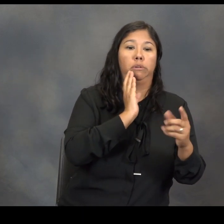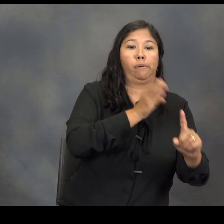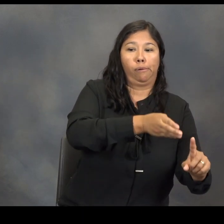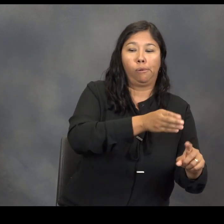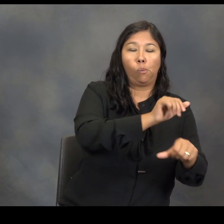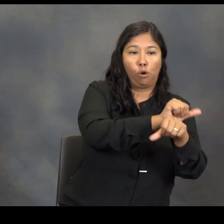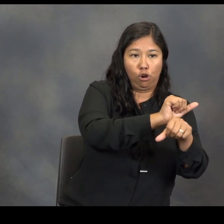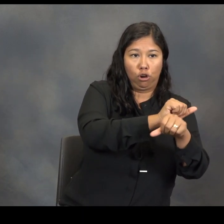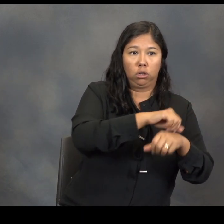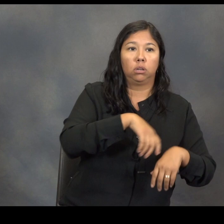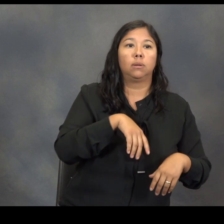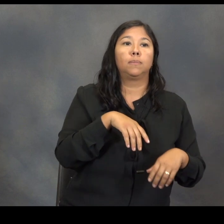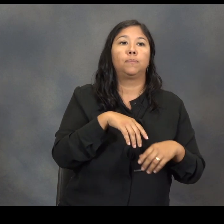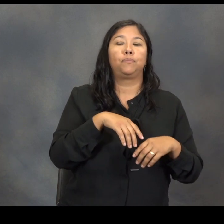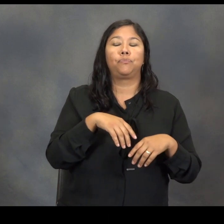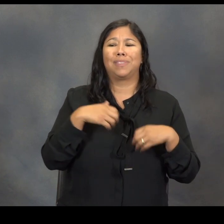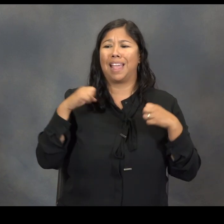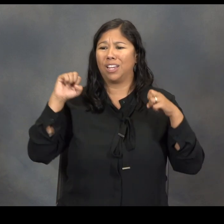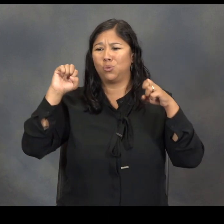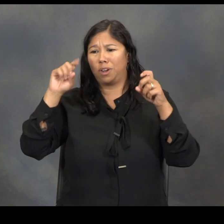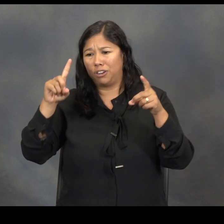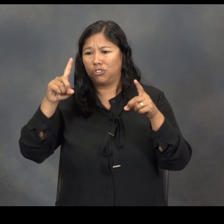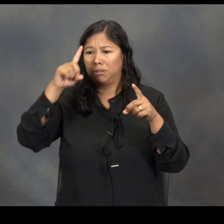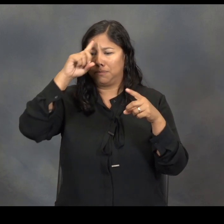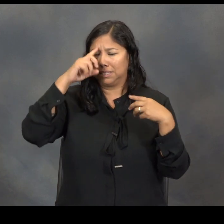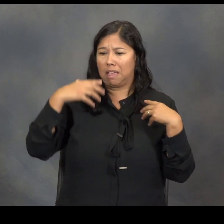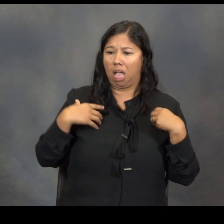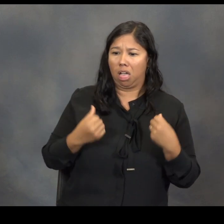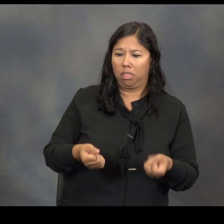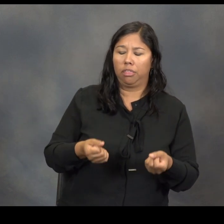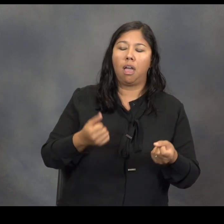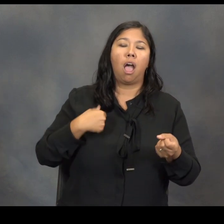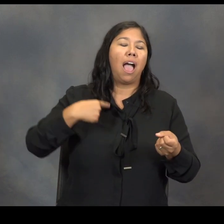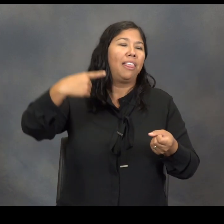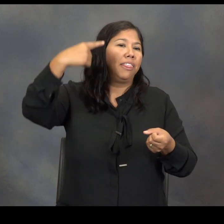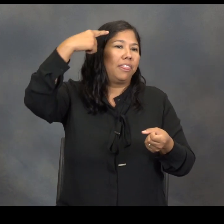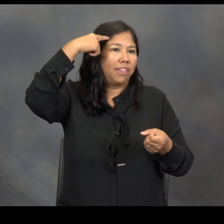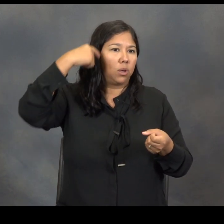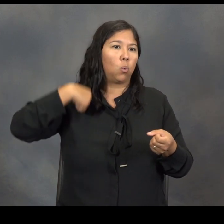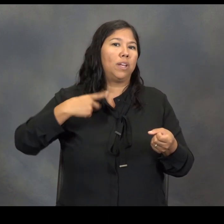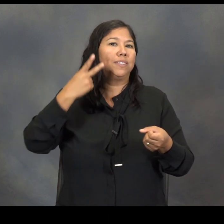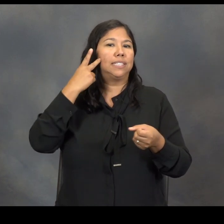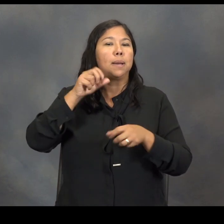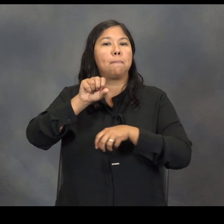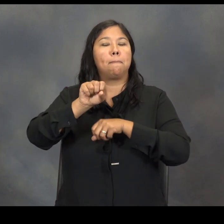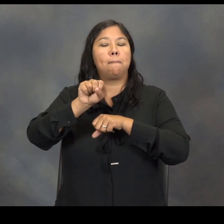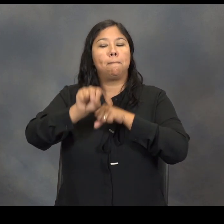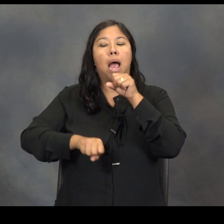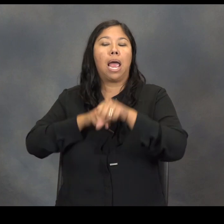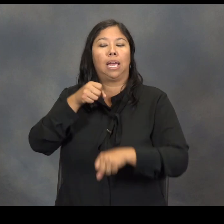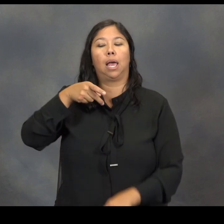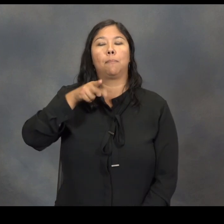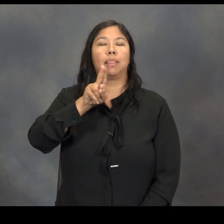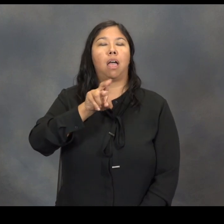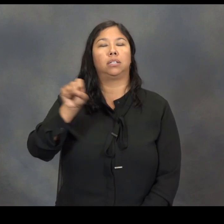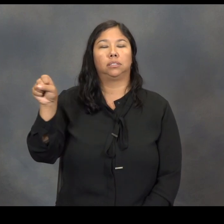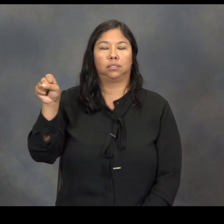opportunities, education, mental health, wellness. I think what we have seen Bike Plus do has been really impressive